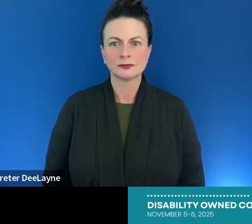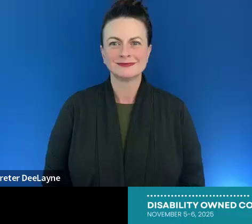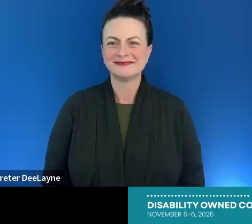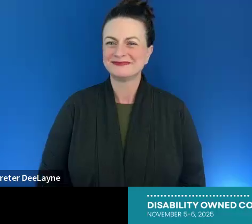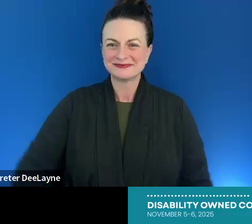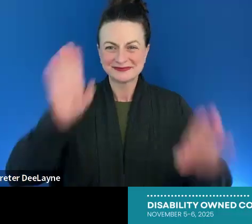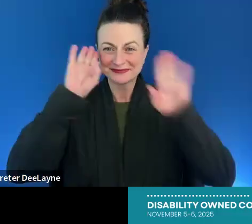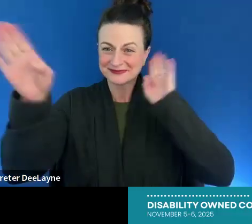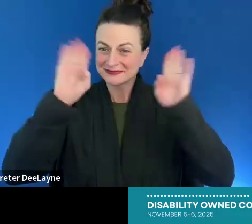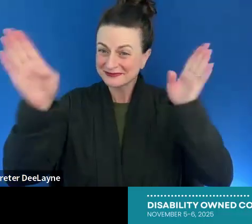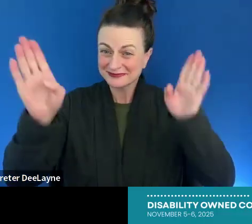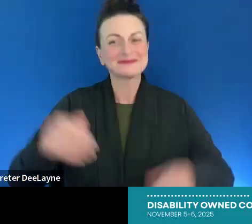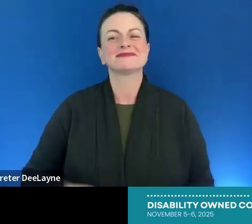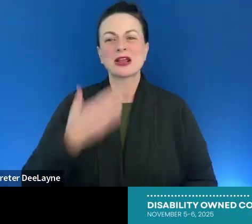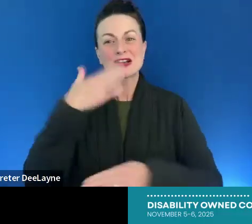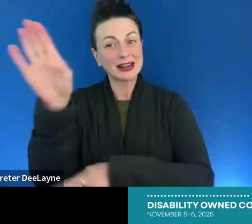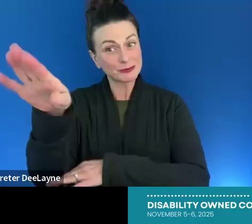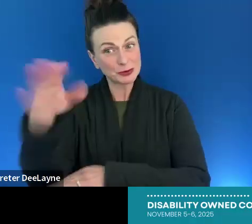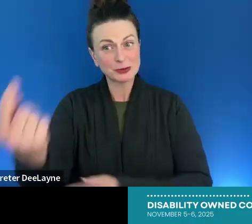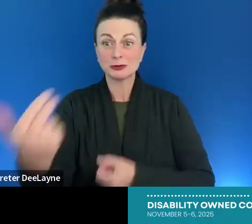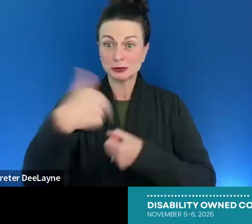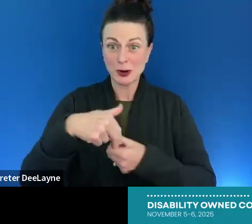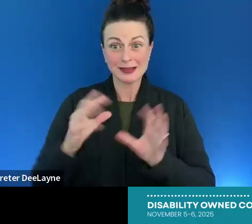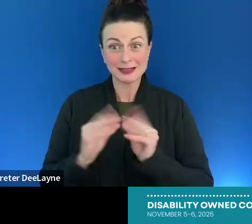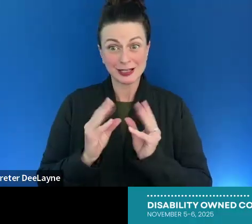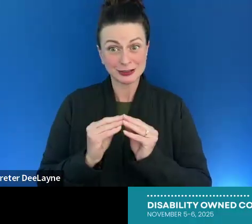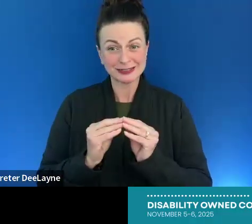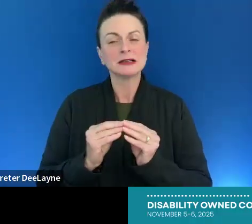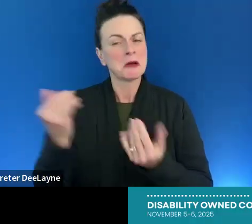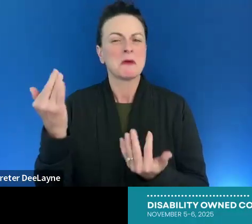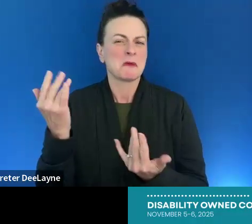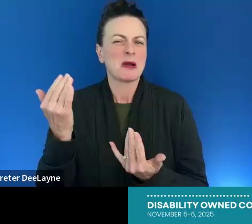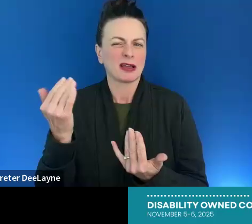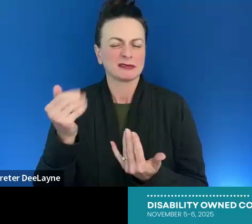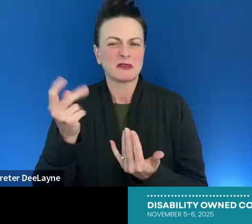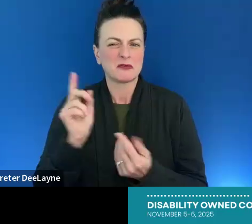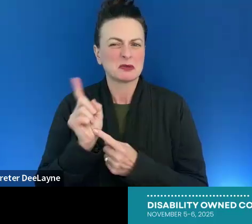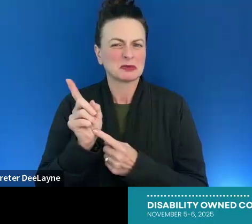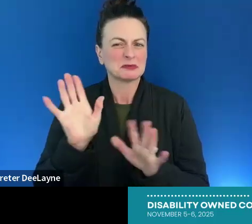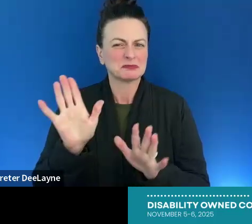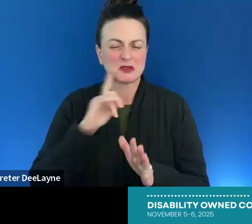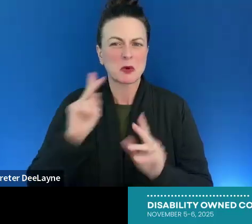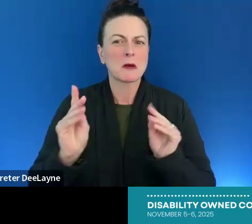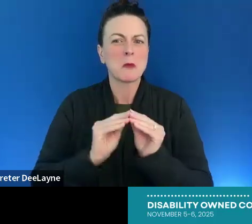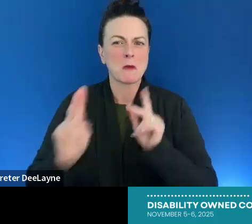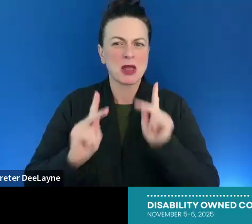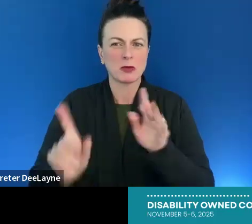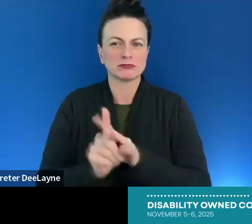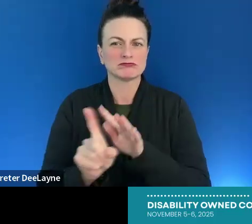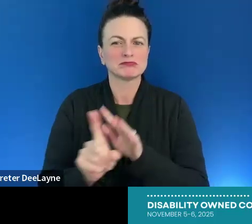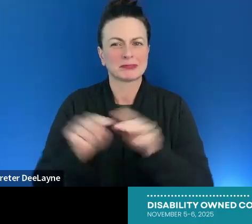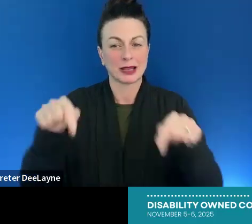Good afternoon, everybody. As you're coming into the session, we'll just wait for just a couple of seconds for folks to get